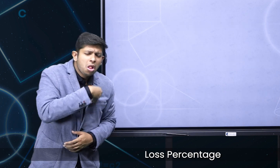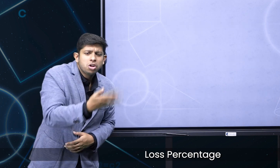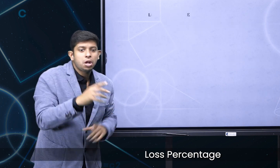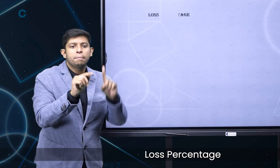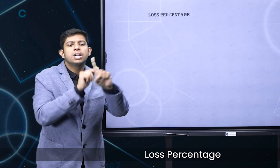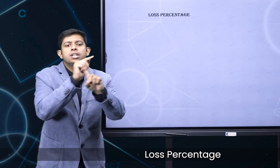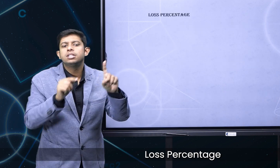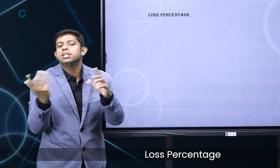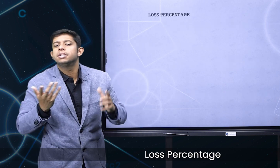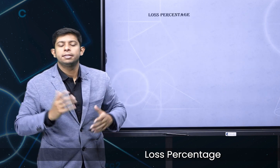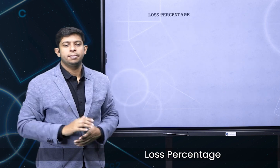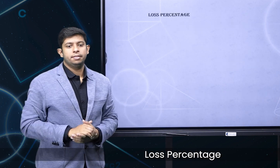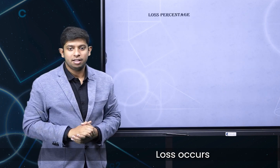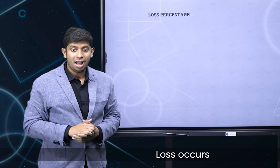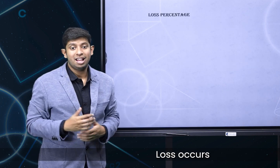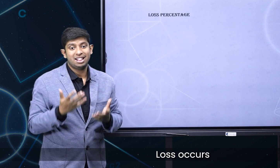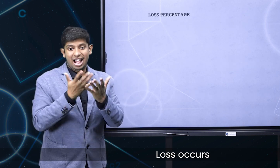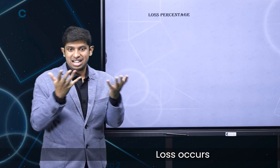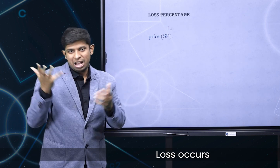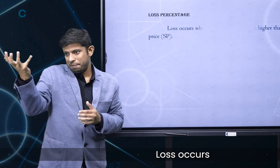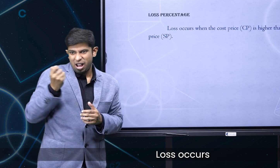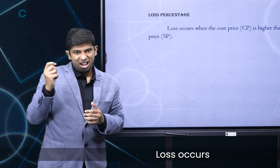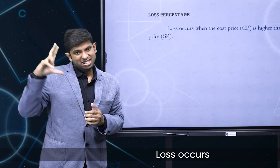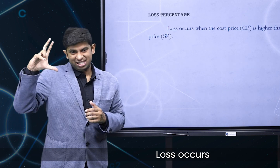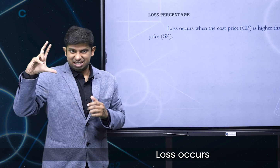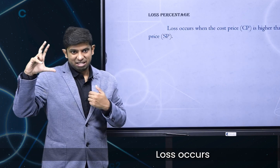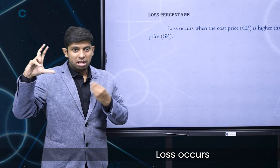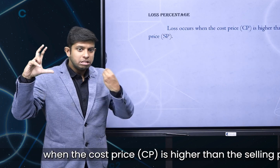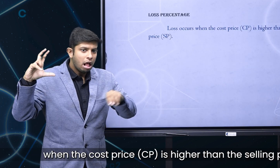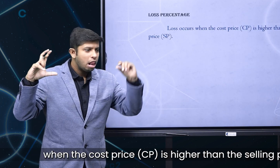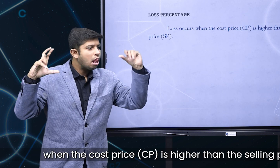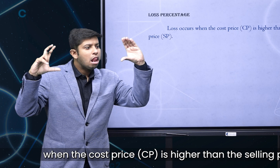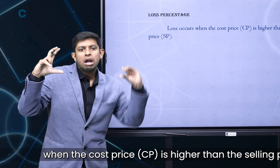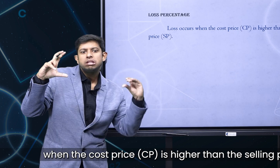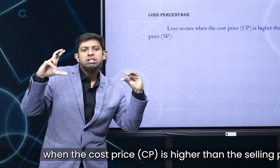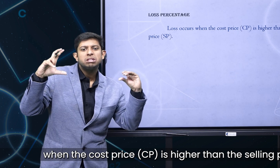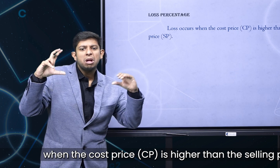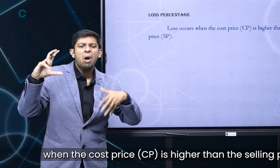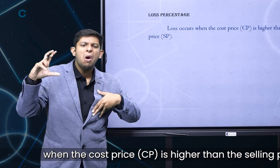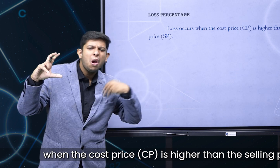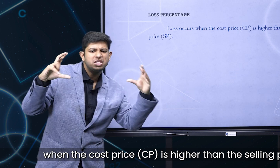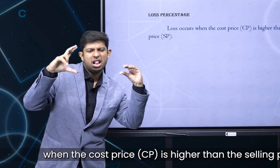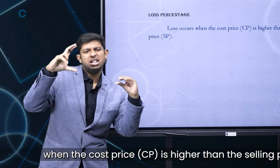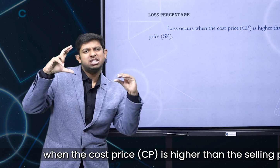Loss percentage. Loss occurs when the cost price is higher than the selling